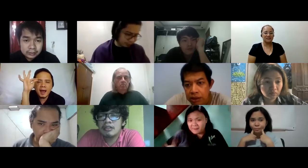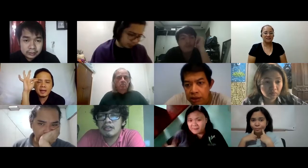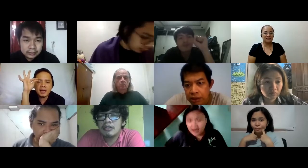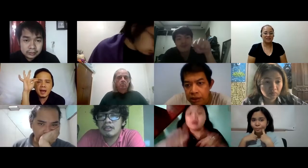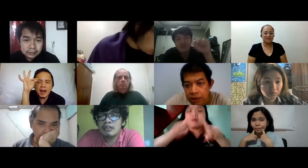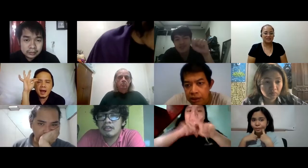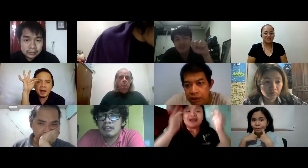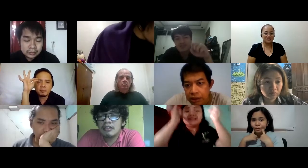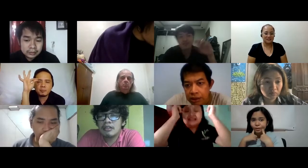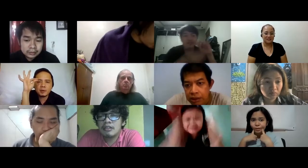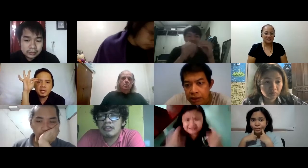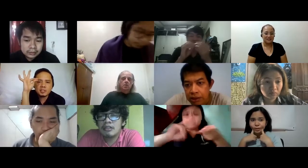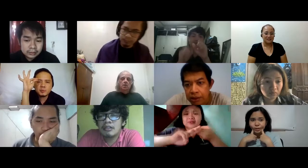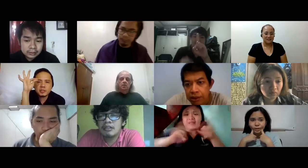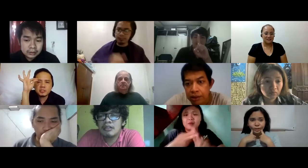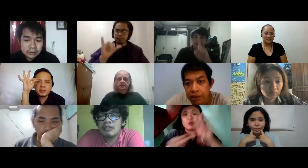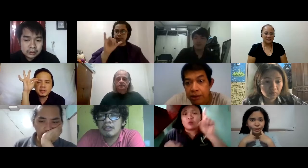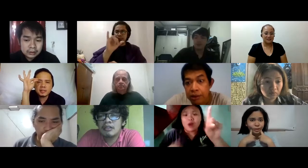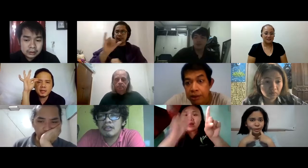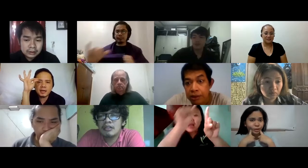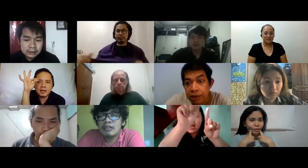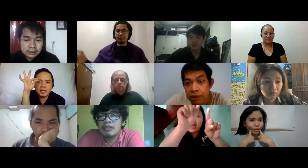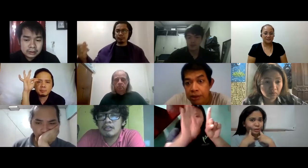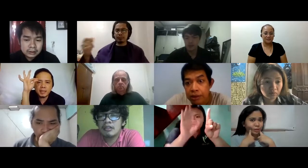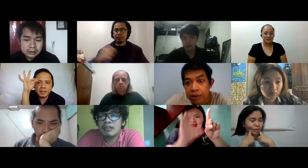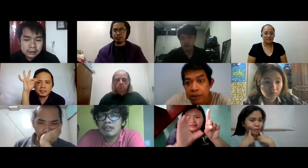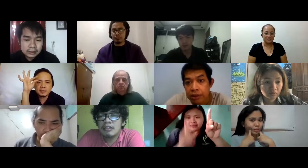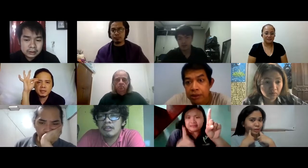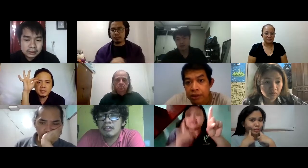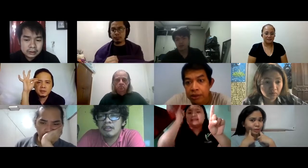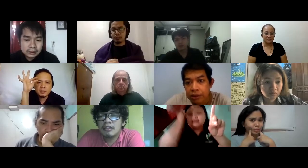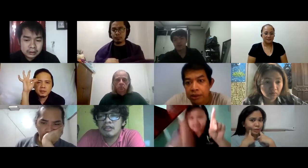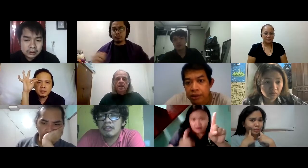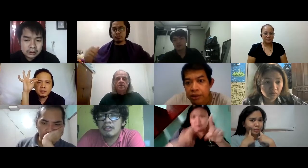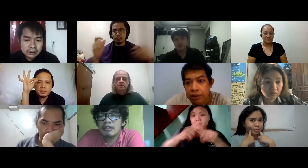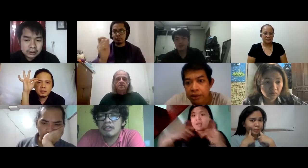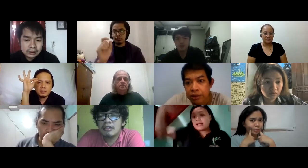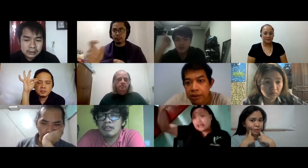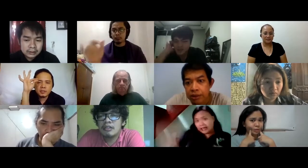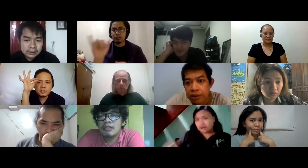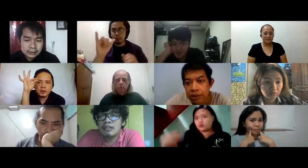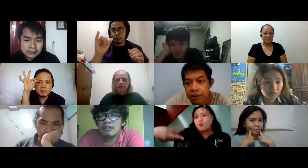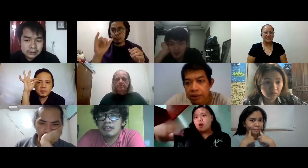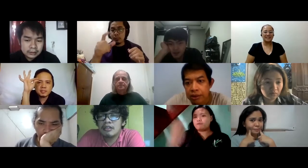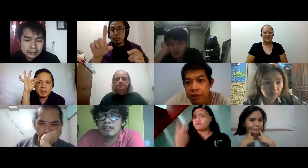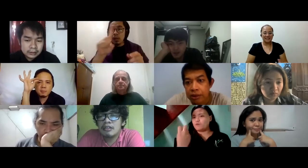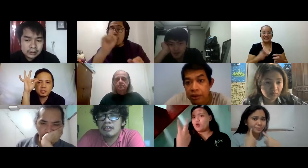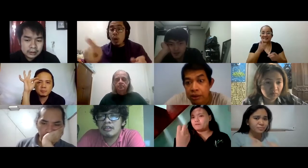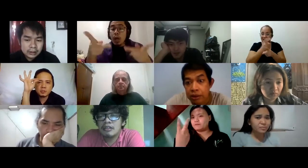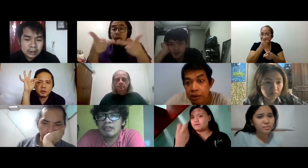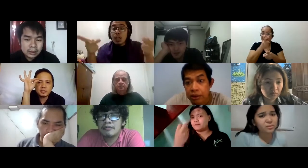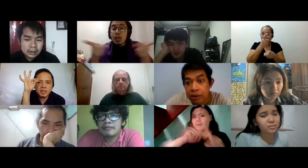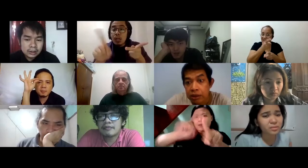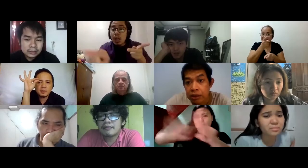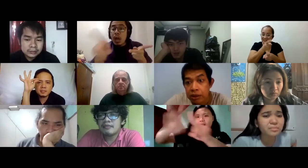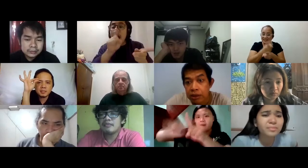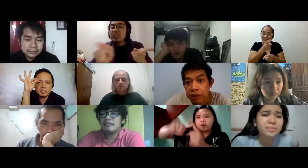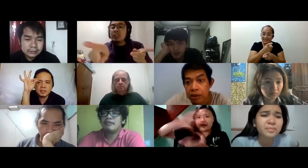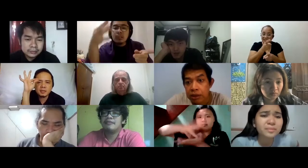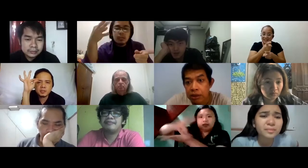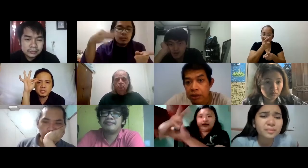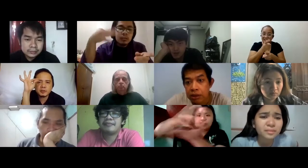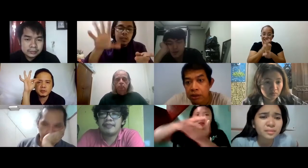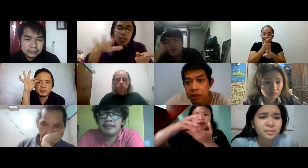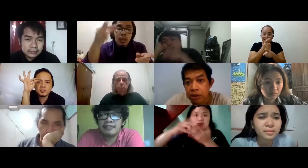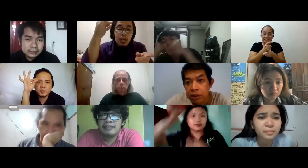to switch the place. Yes, So it's going to be the correct. same multiple choice, A, B, C,